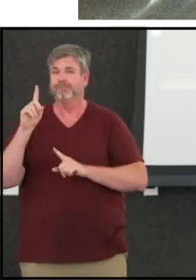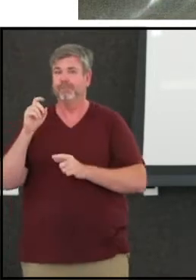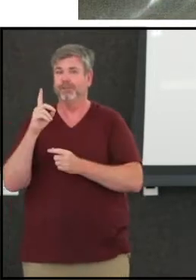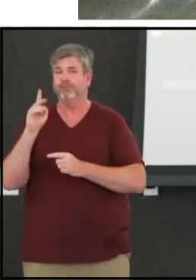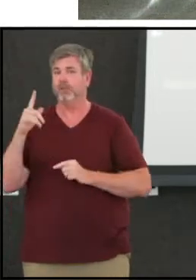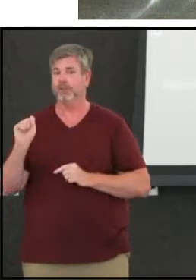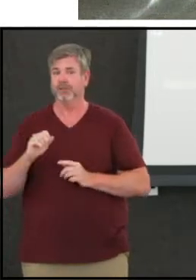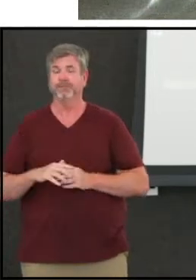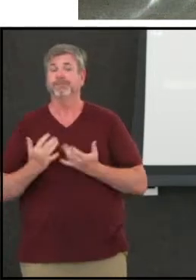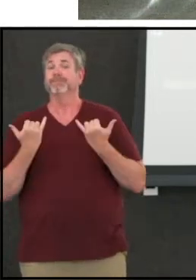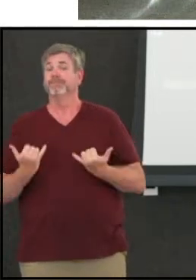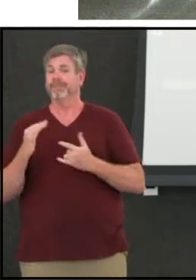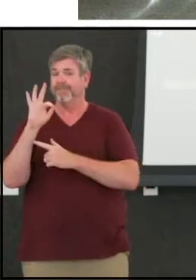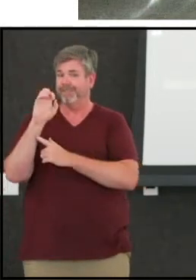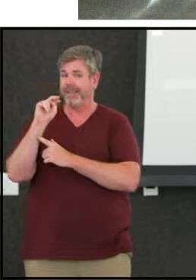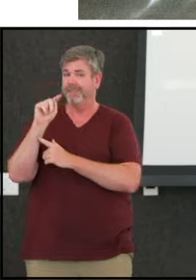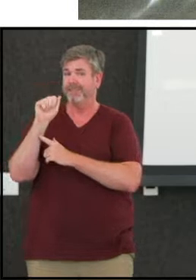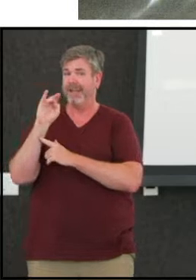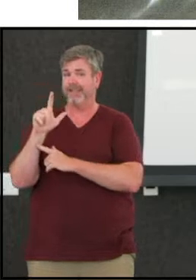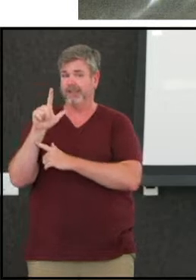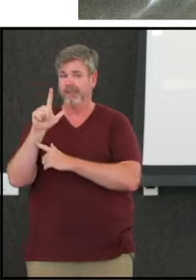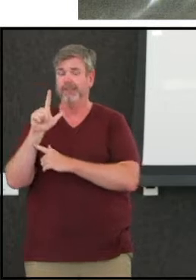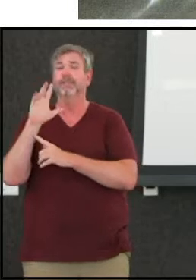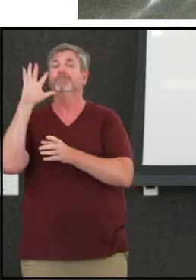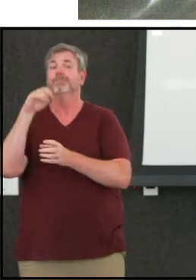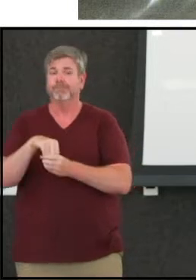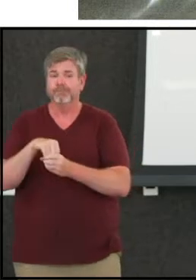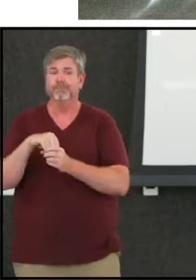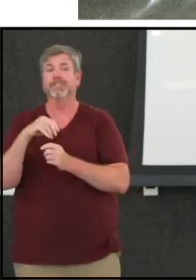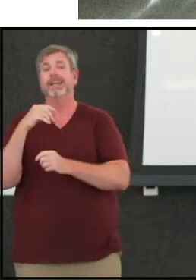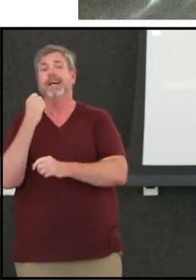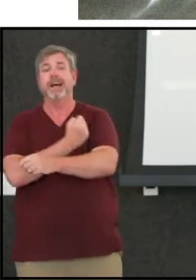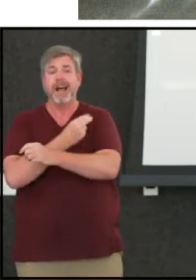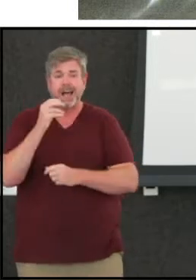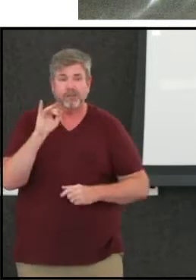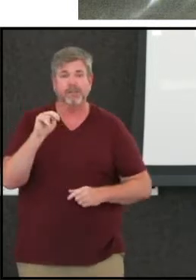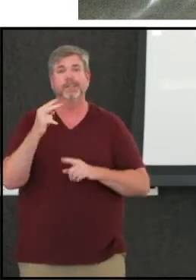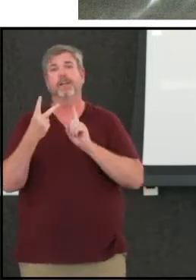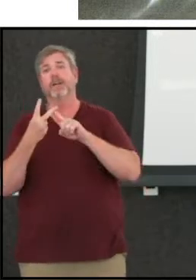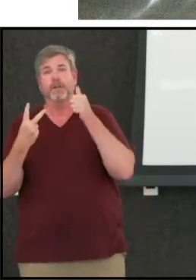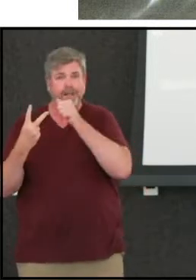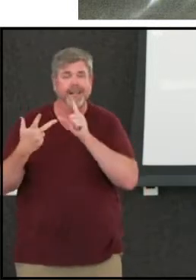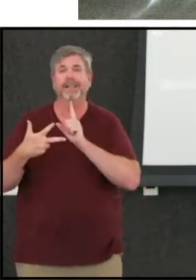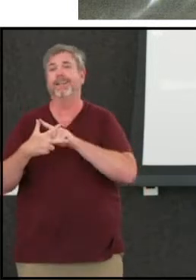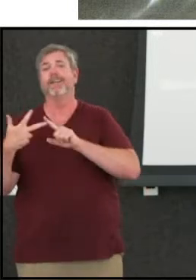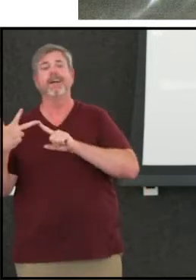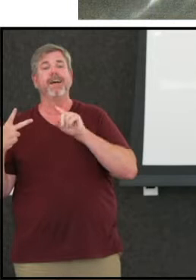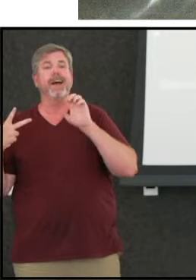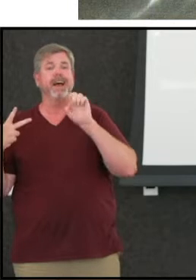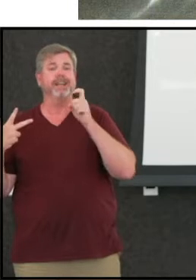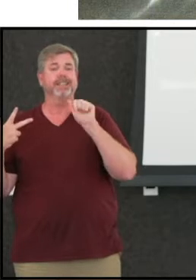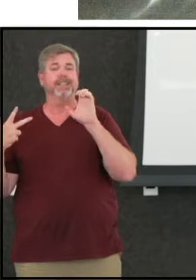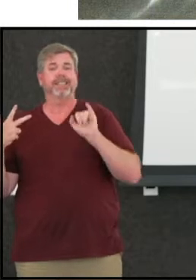with heroin, cocaine, SSC, meth, and more importantly with other pills,